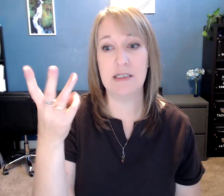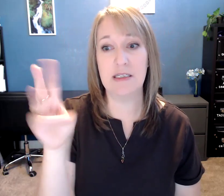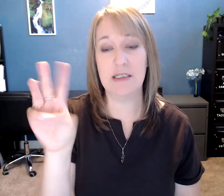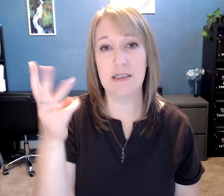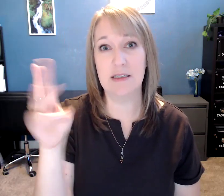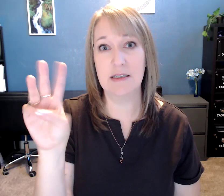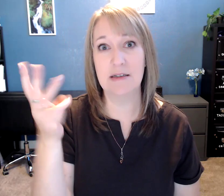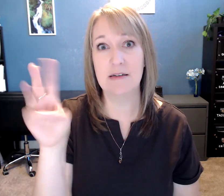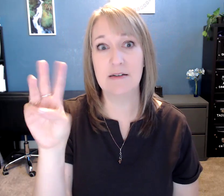16.